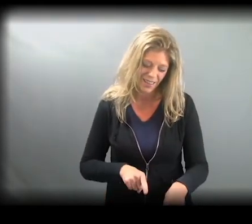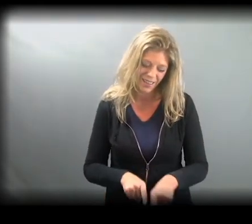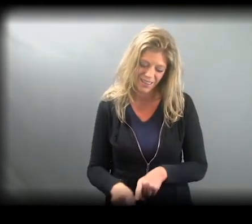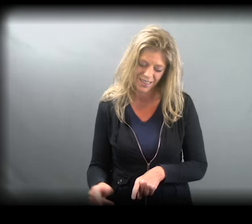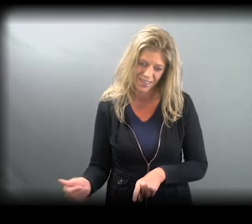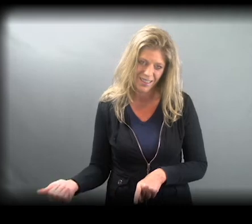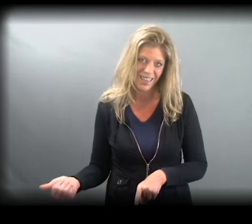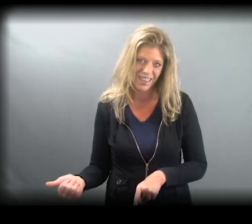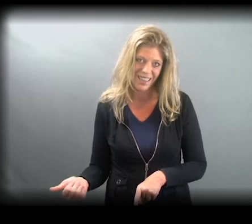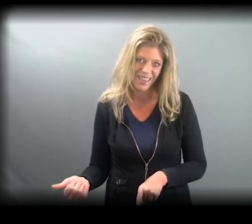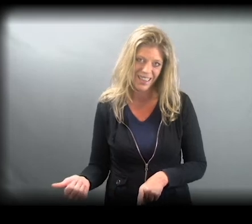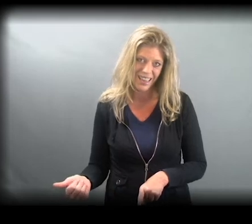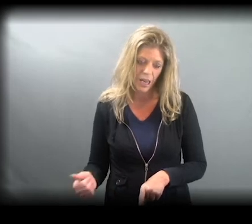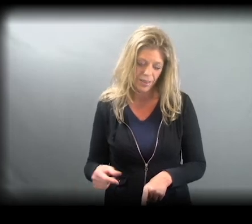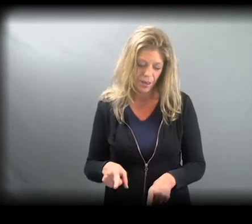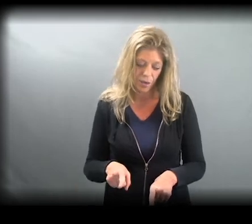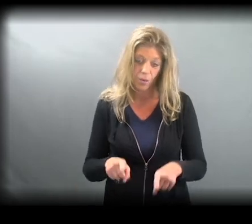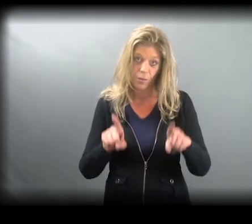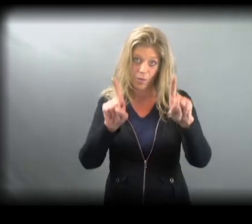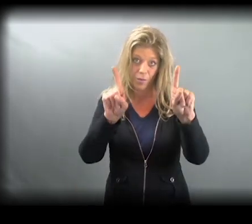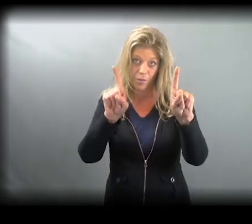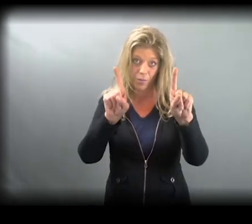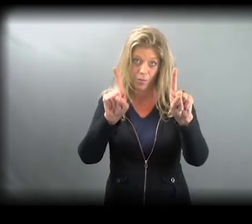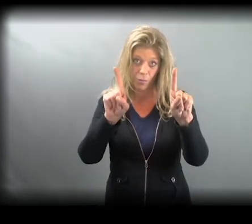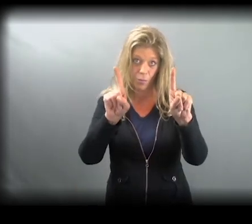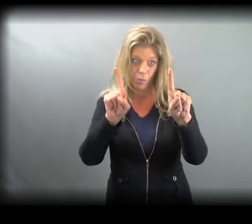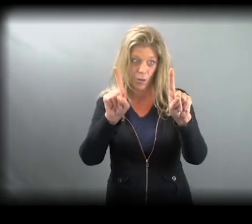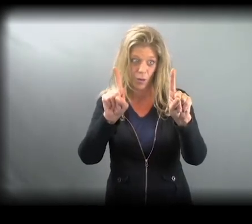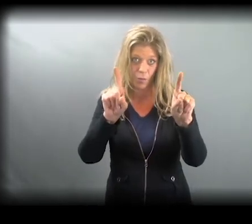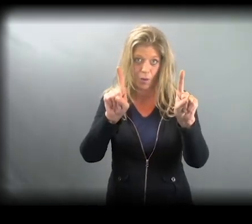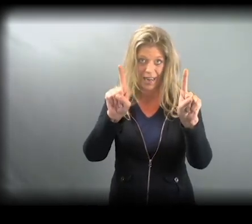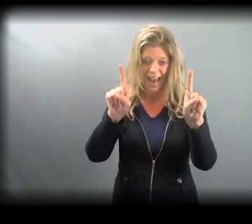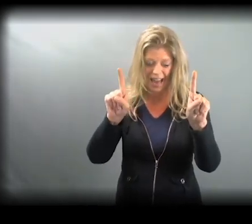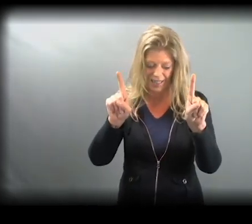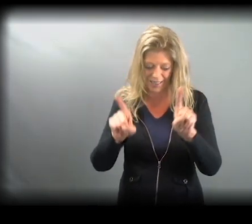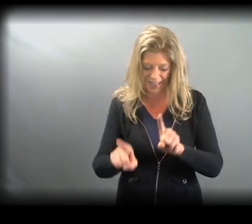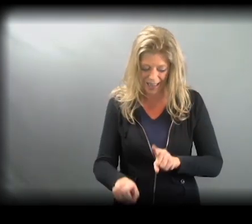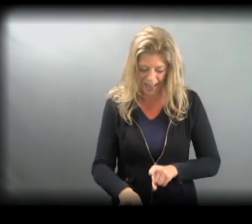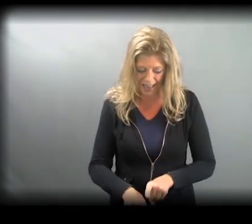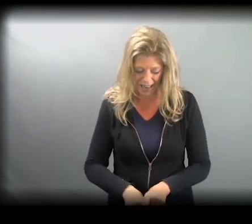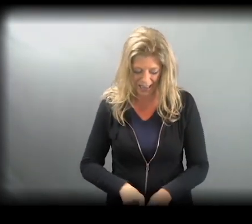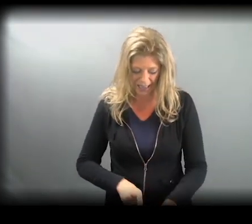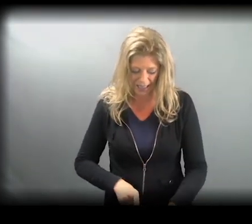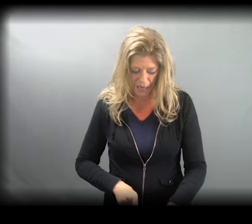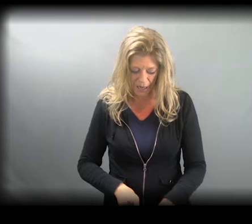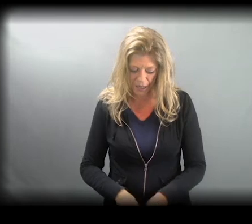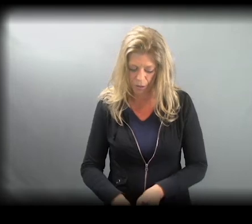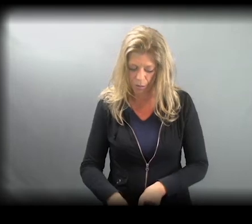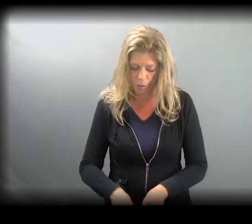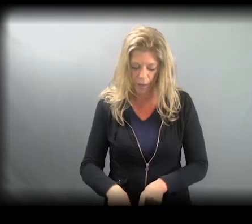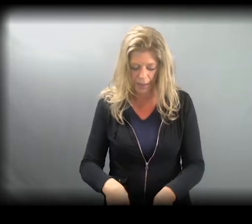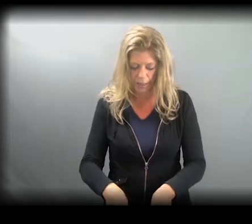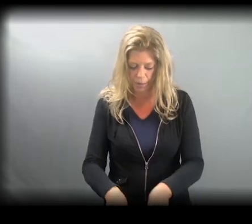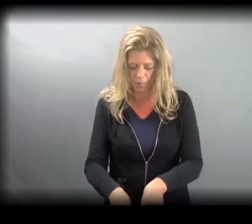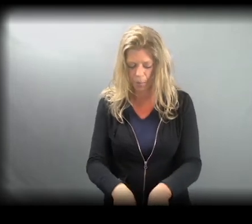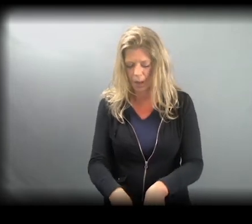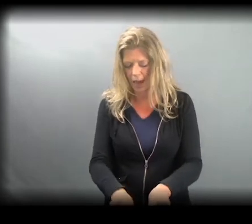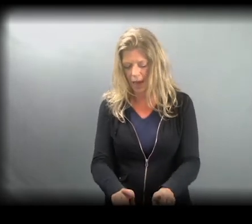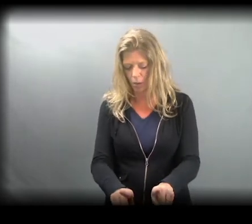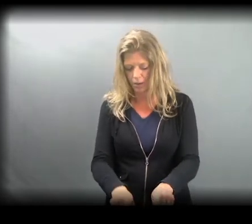Socks. So your one hands, and you point them out